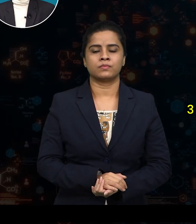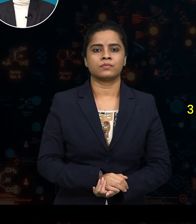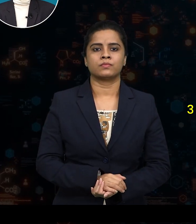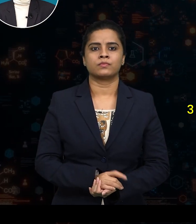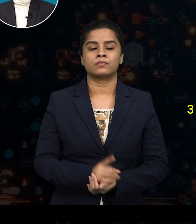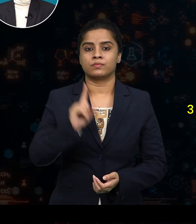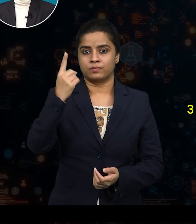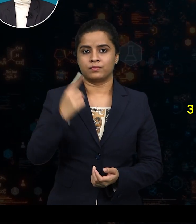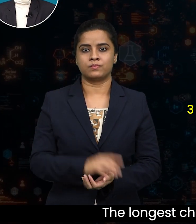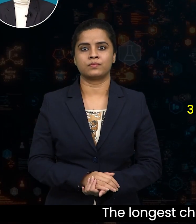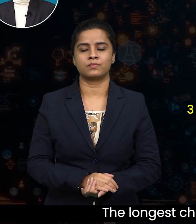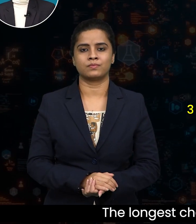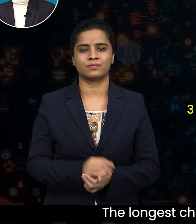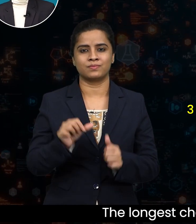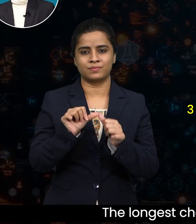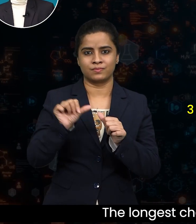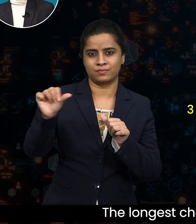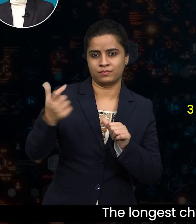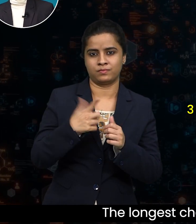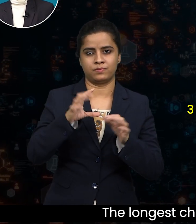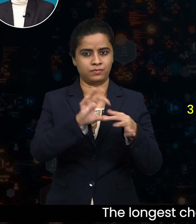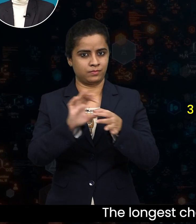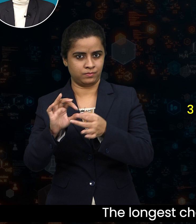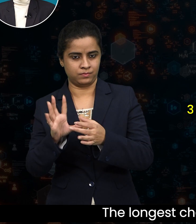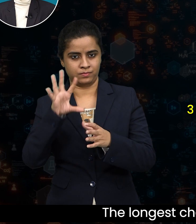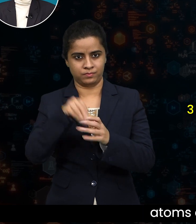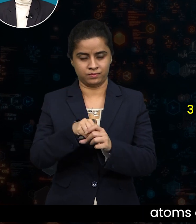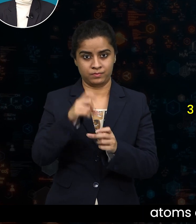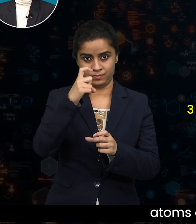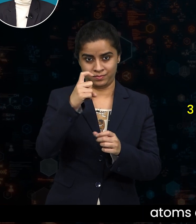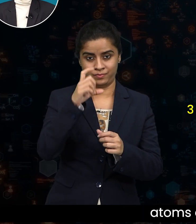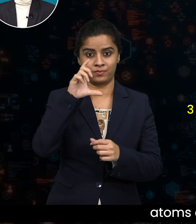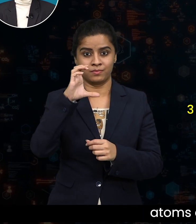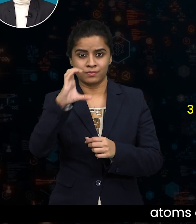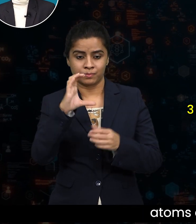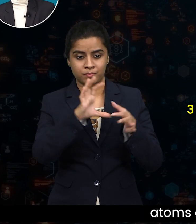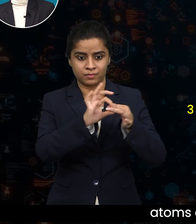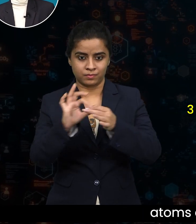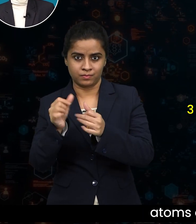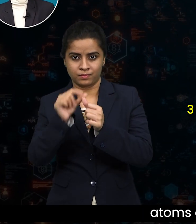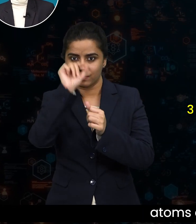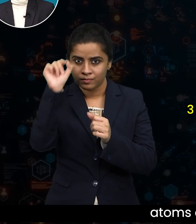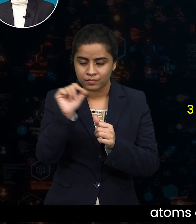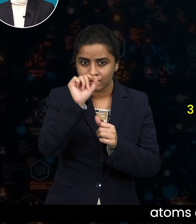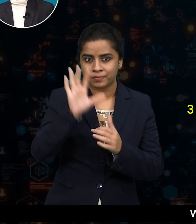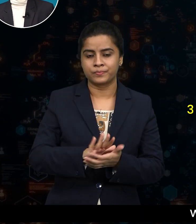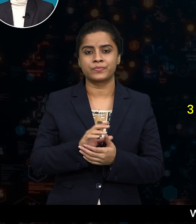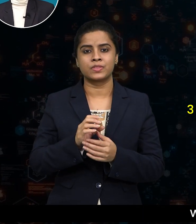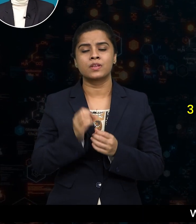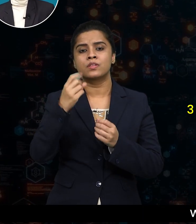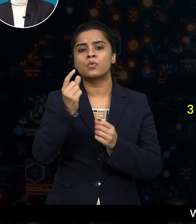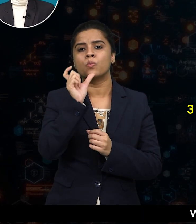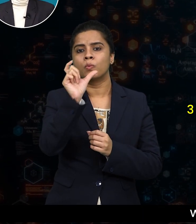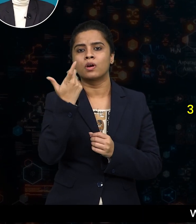Step 1. The longest chain contains 7 carbon atoms and hence the root word